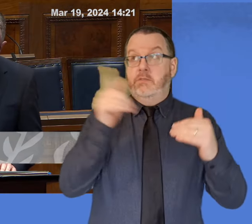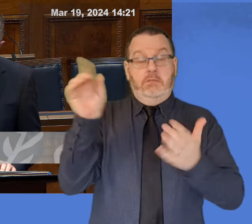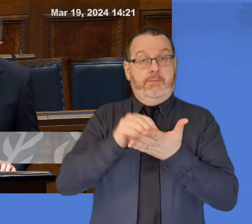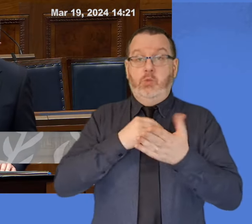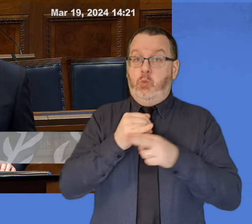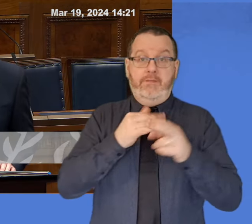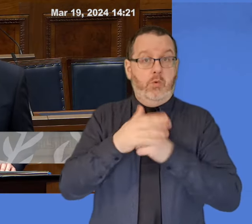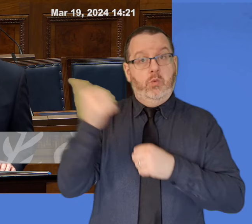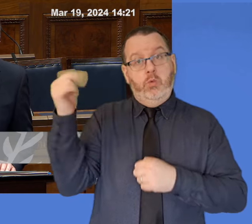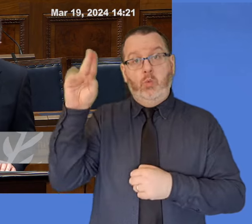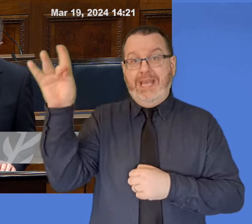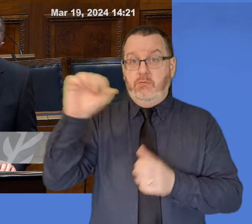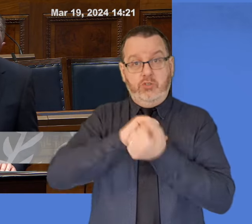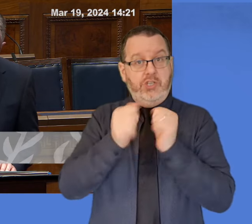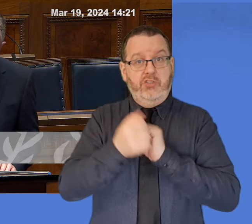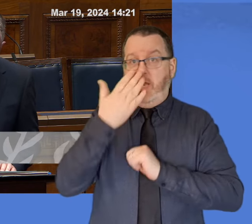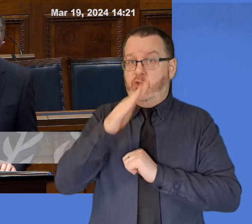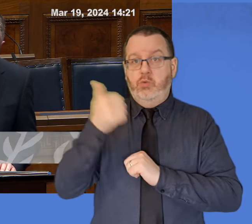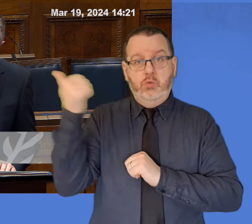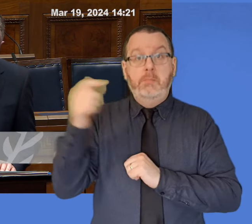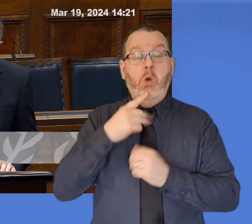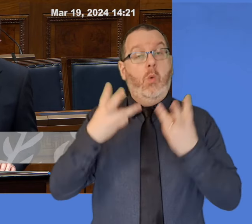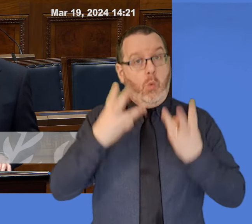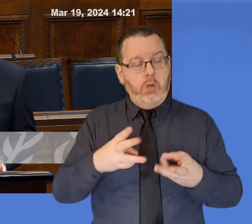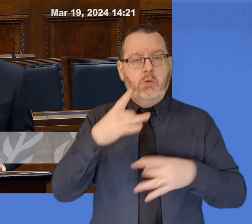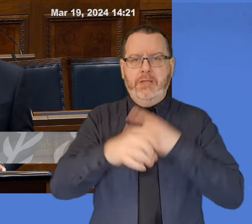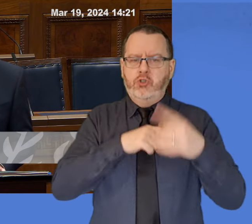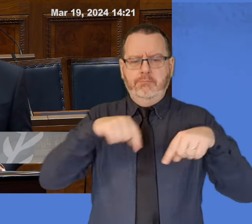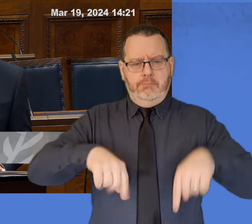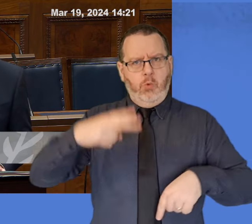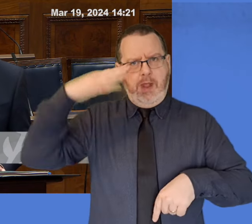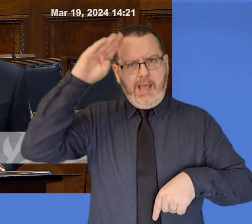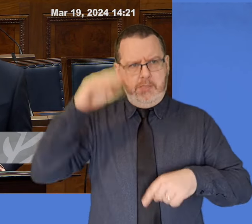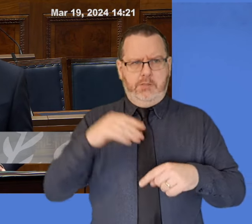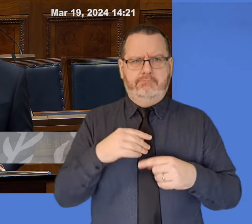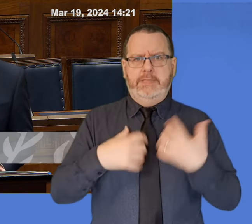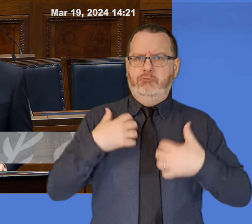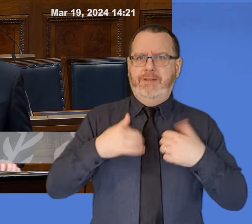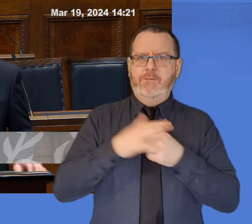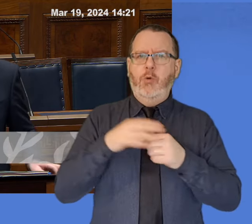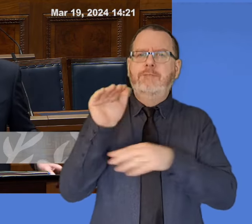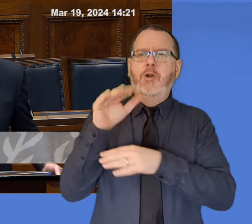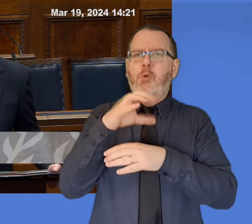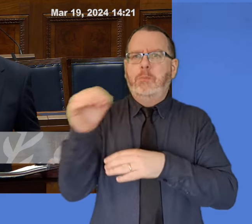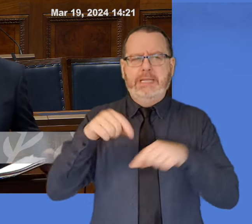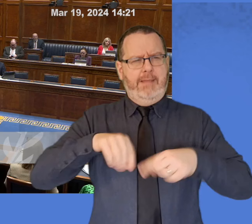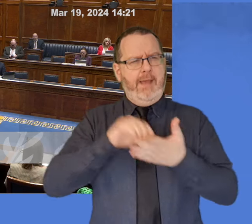firms by improving skills and ensuring that companies can take full advantage of the dual market access opportunities that exist through the Windsor